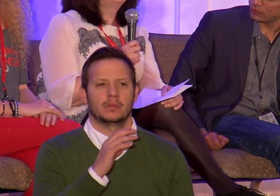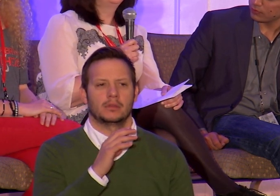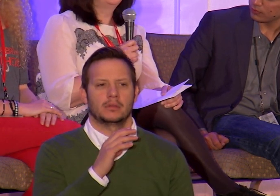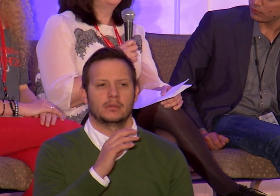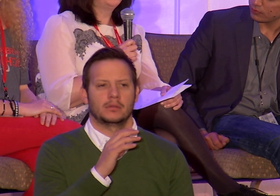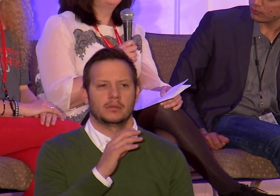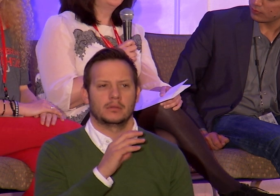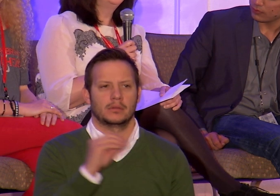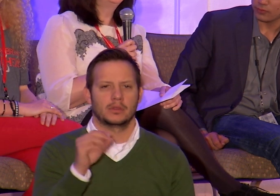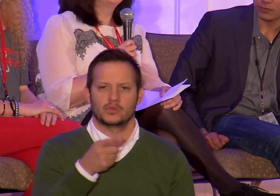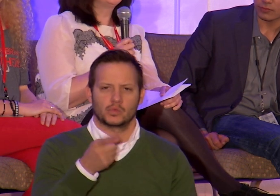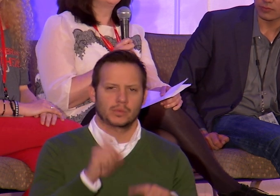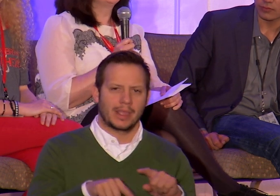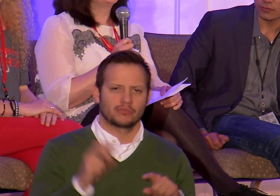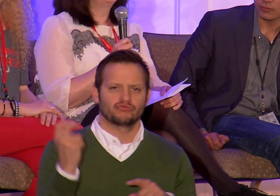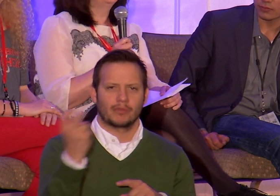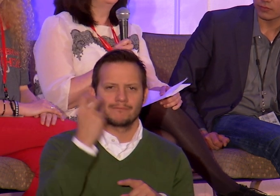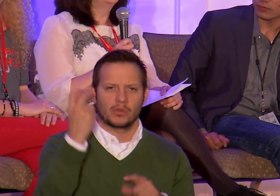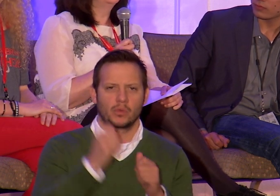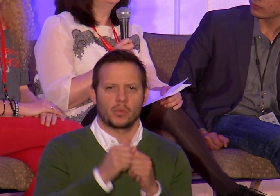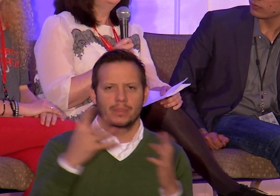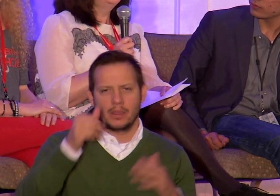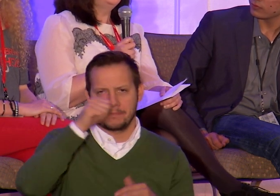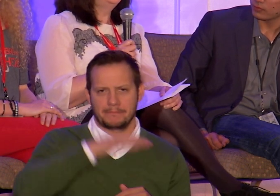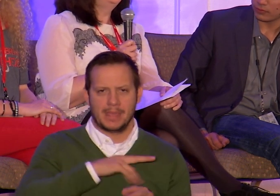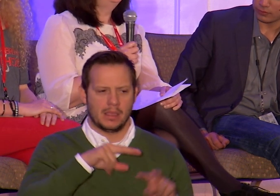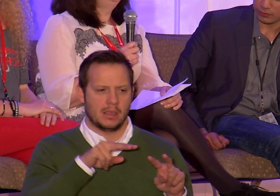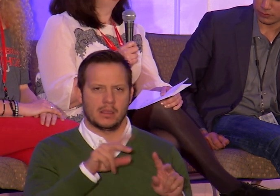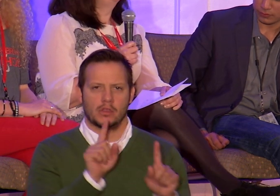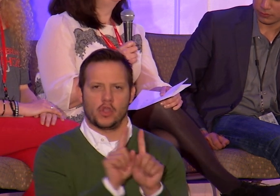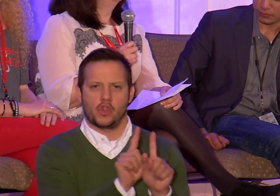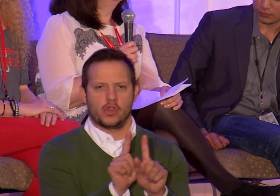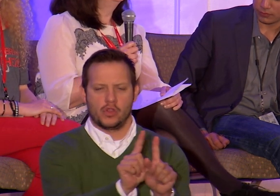to travel without a male guardian and so on and so forth.